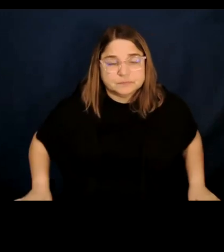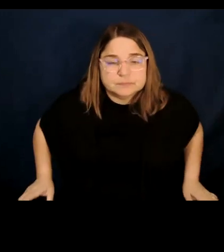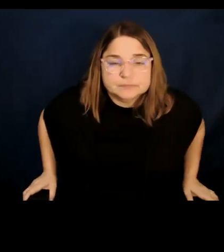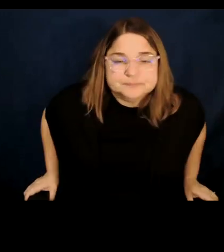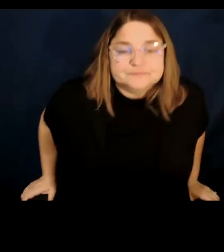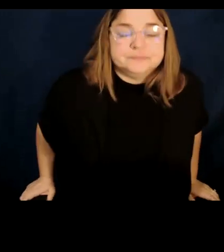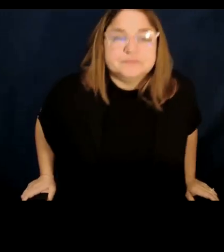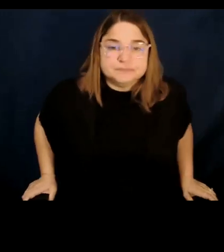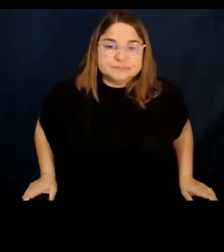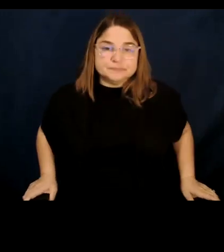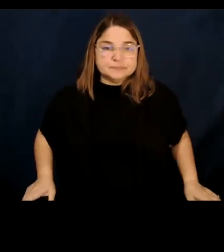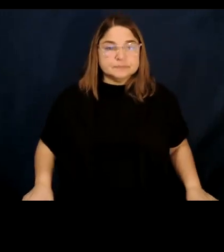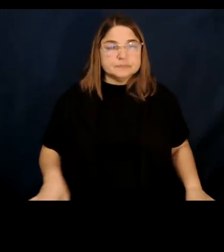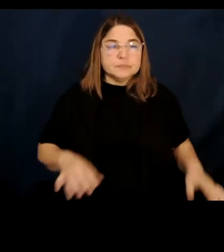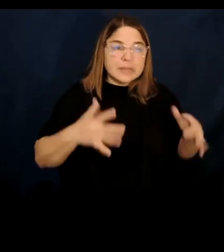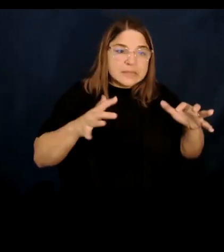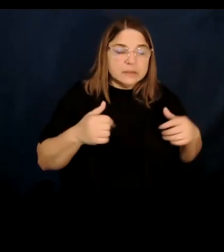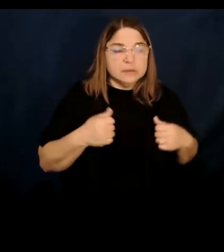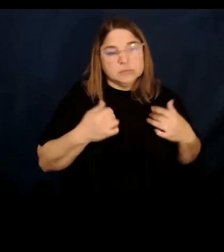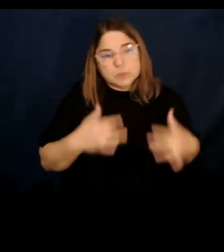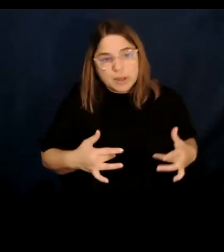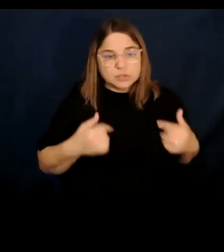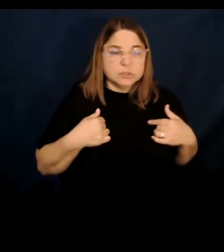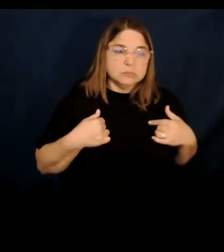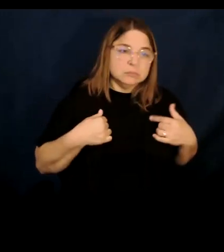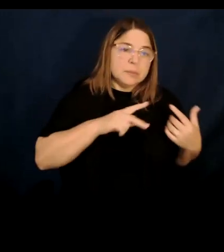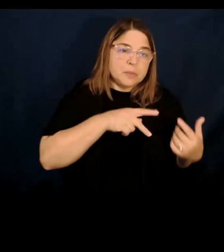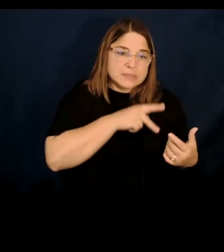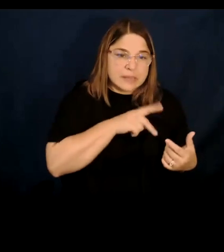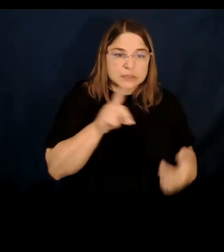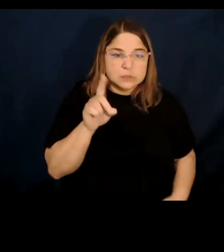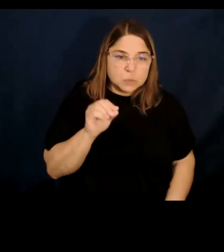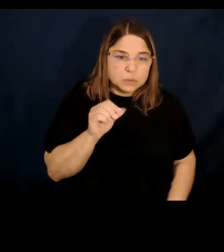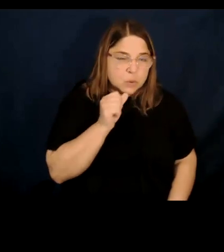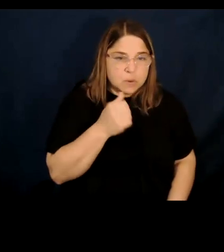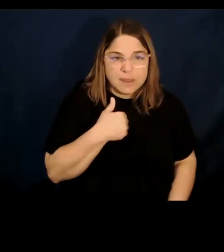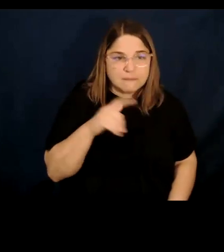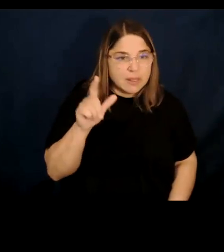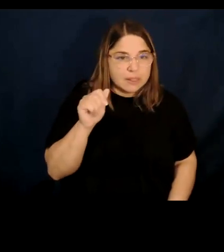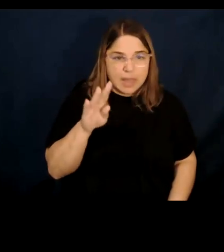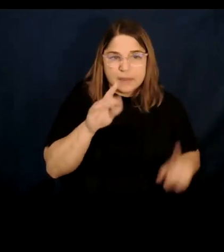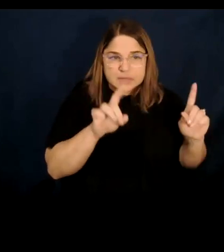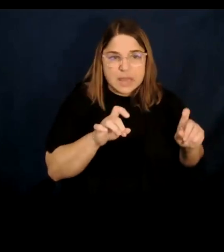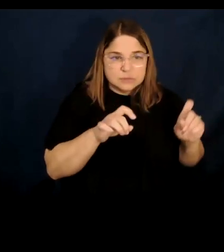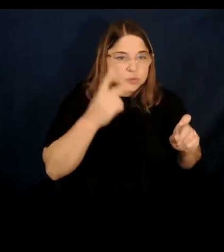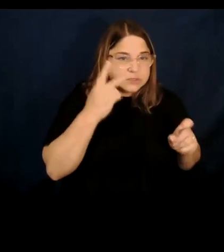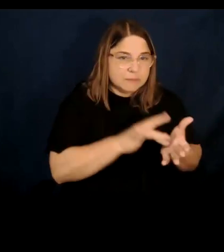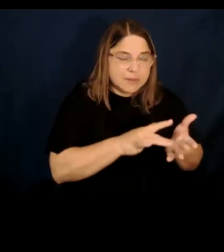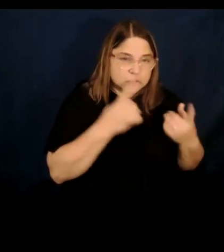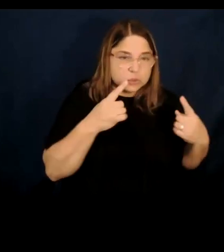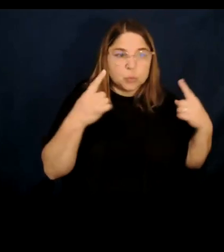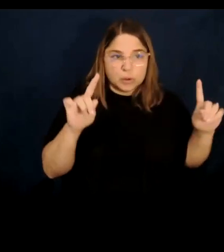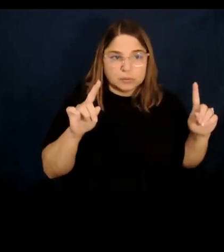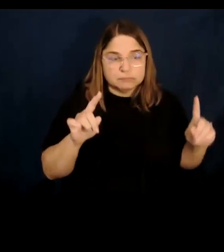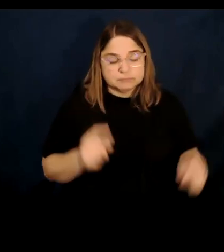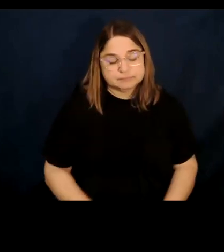These issues, such as anxiety, depression, or personality disorders, don't come with a lab test to determine whether or not your treatment is working as well as it